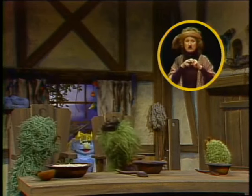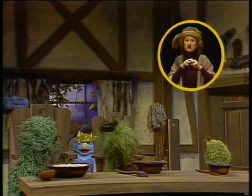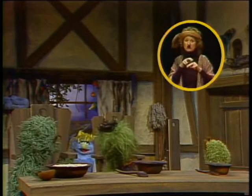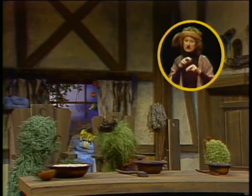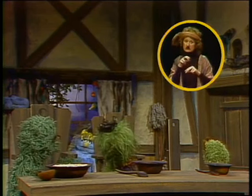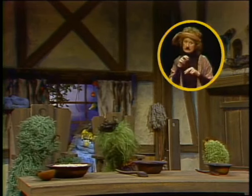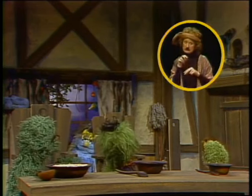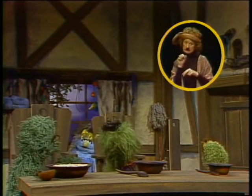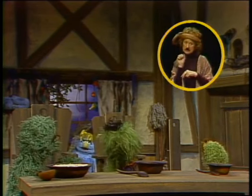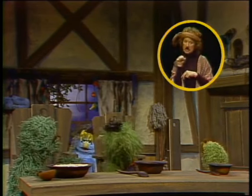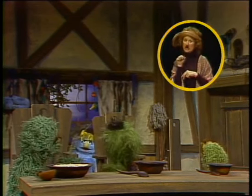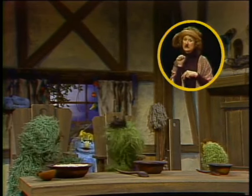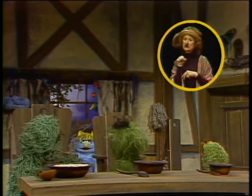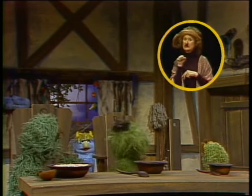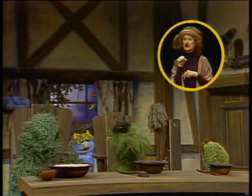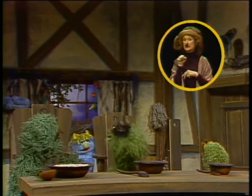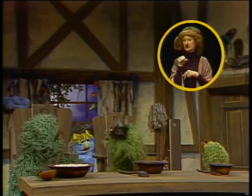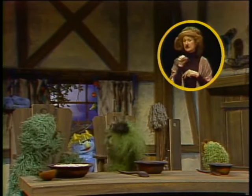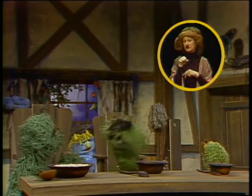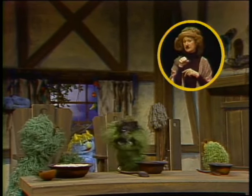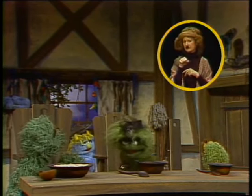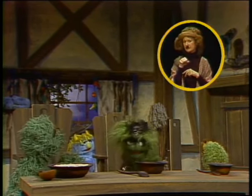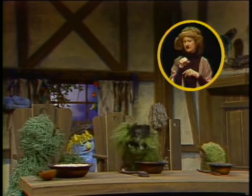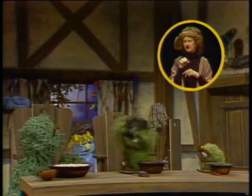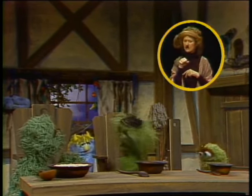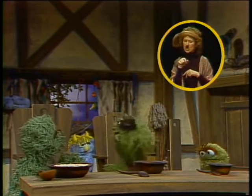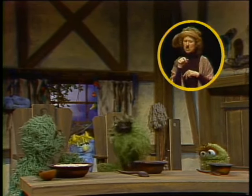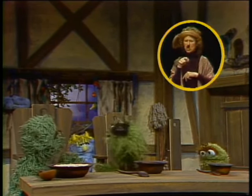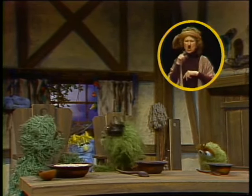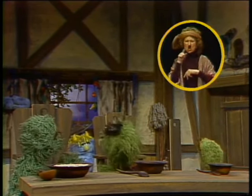Yes. Yeah. Hey. Did you eat our porridge?